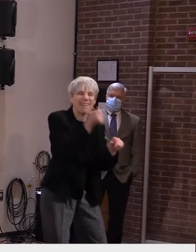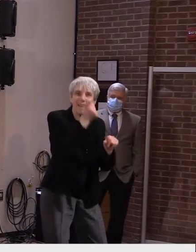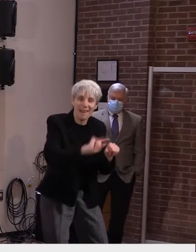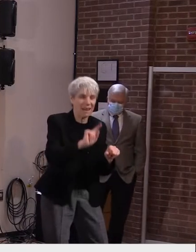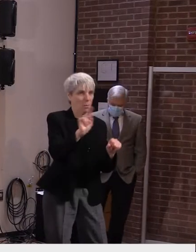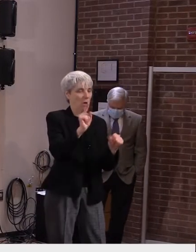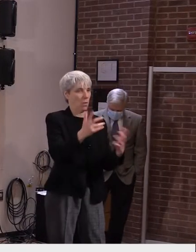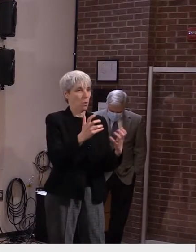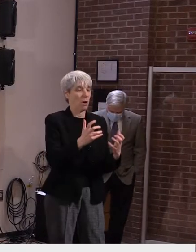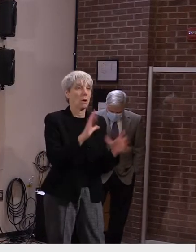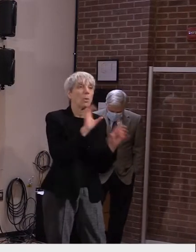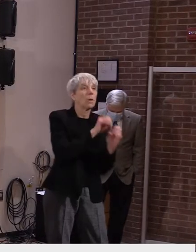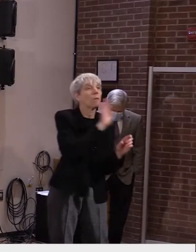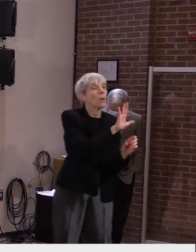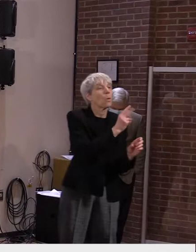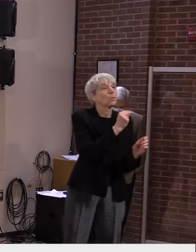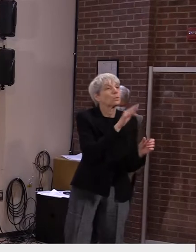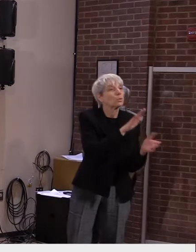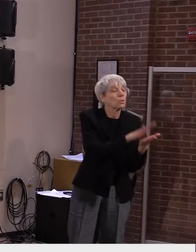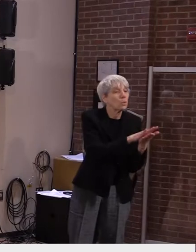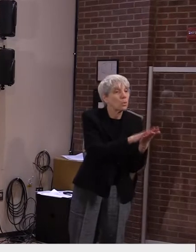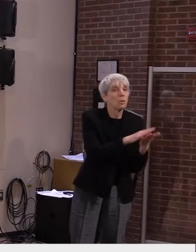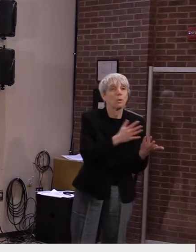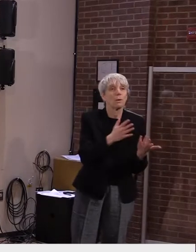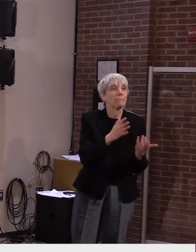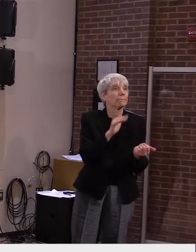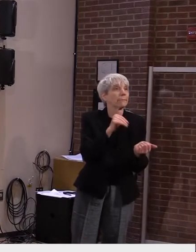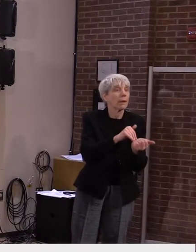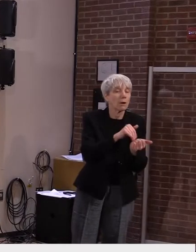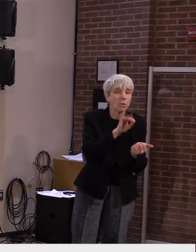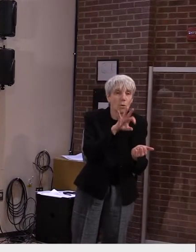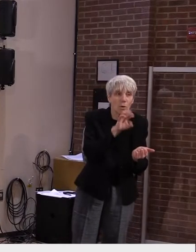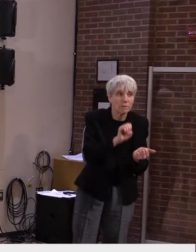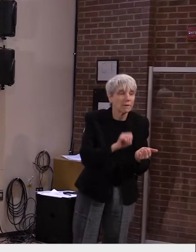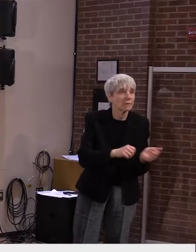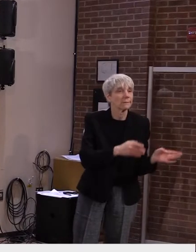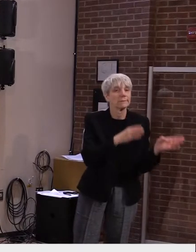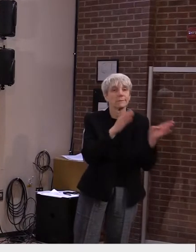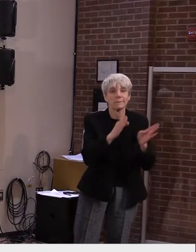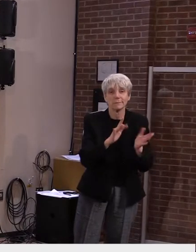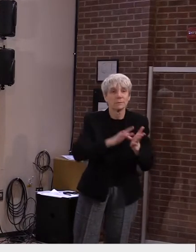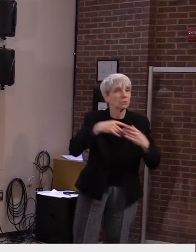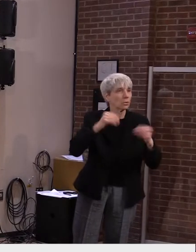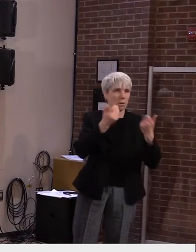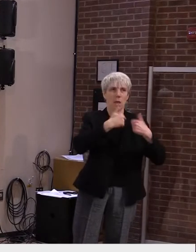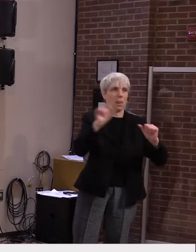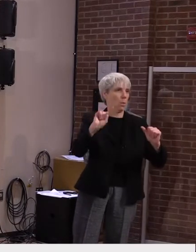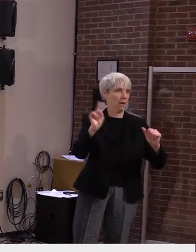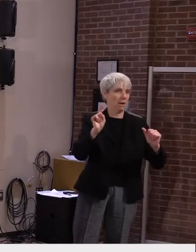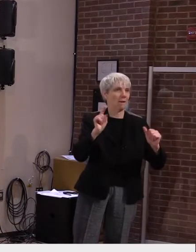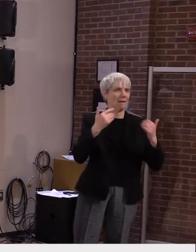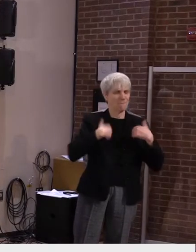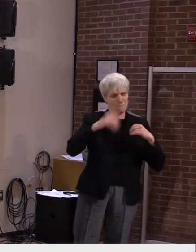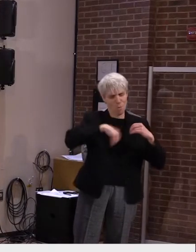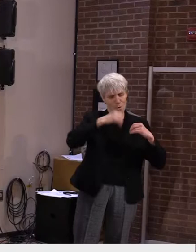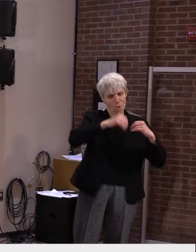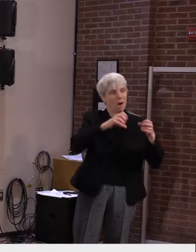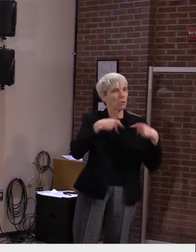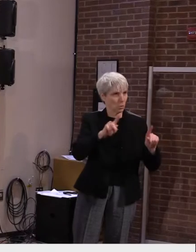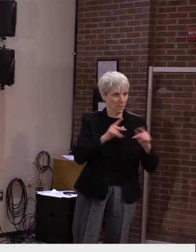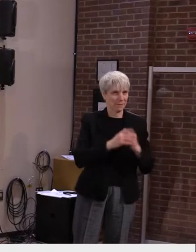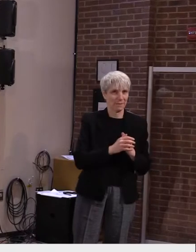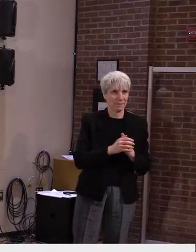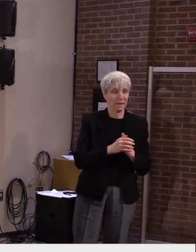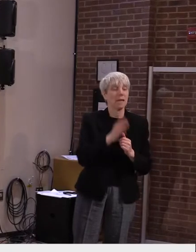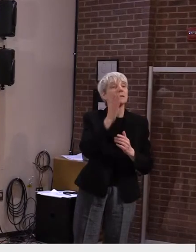whether it's at a school-based clinic, a community clinic, pharmacy, pediatrician office, what have you. I ask those parents